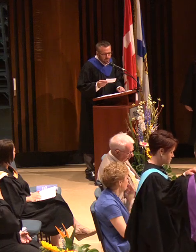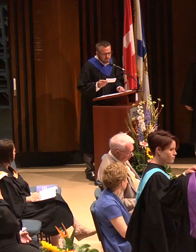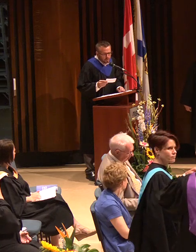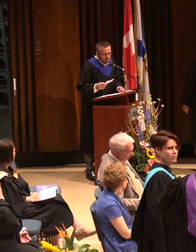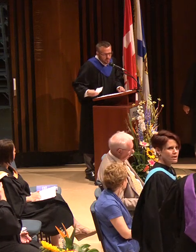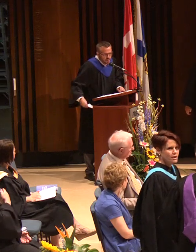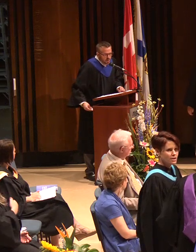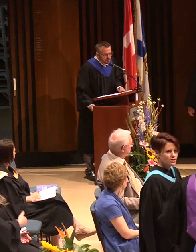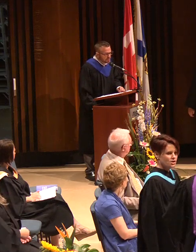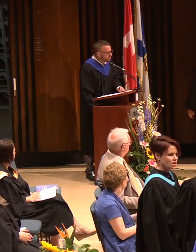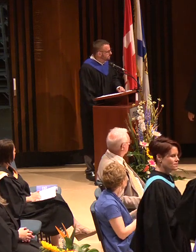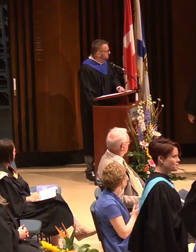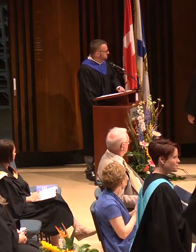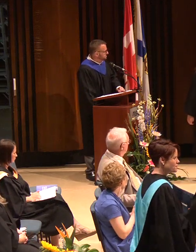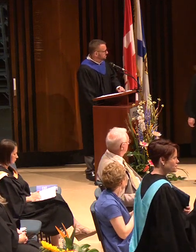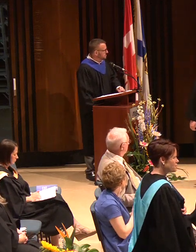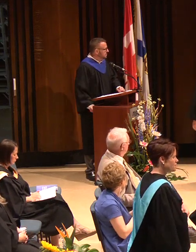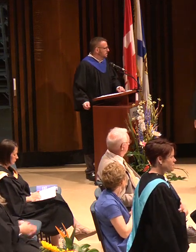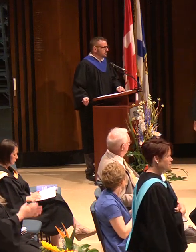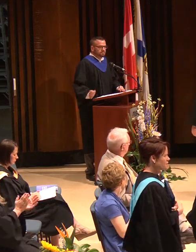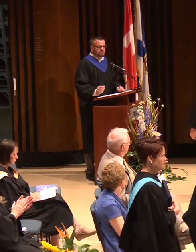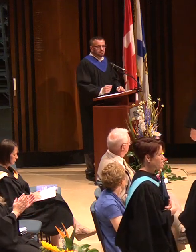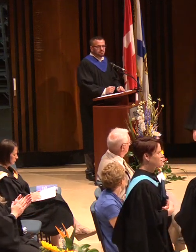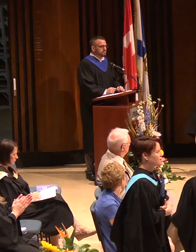Jennifer Webster, with honors.